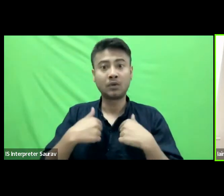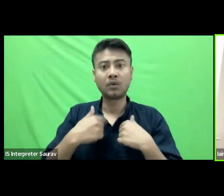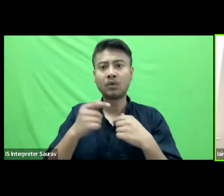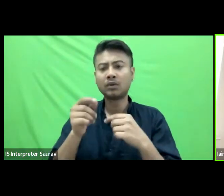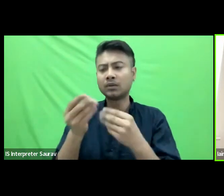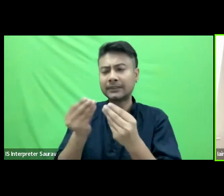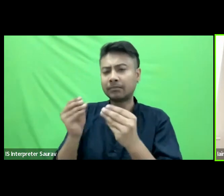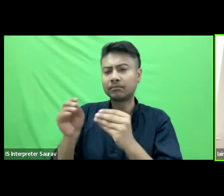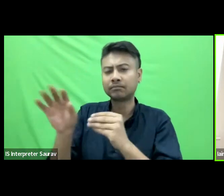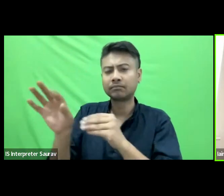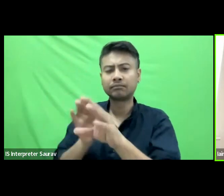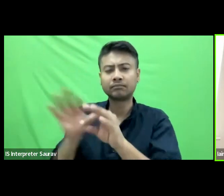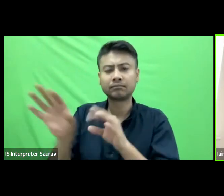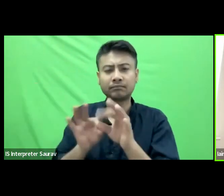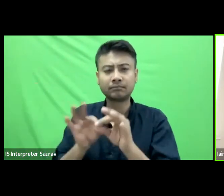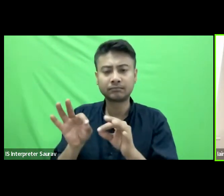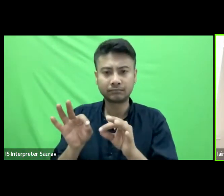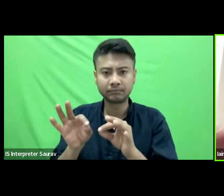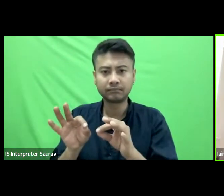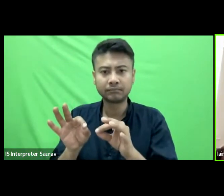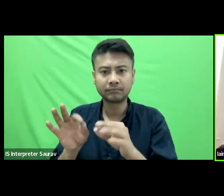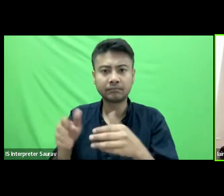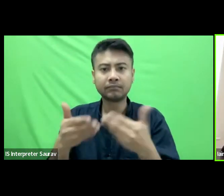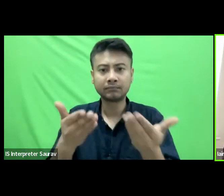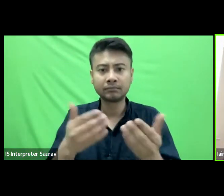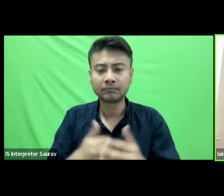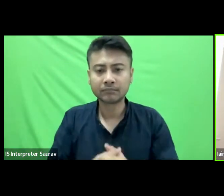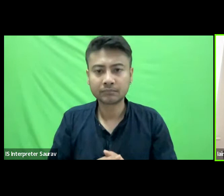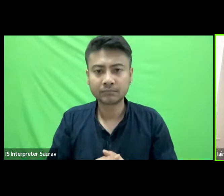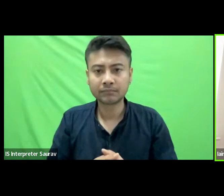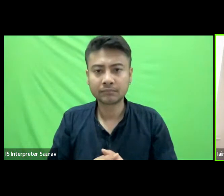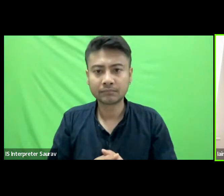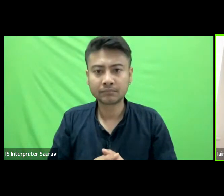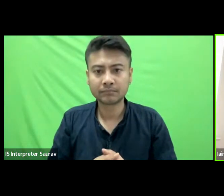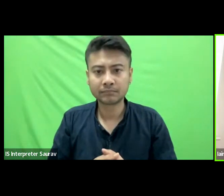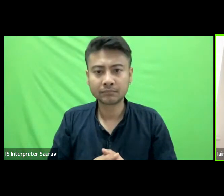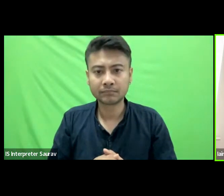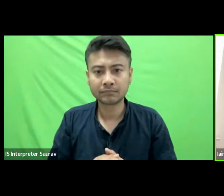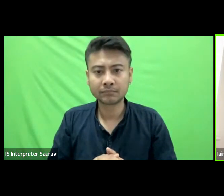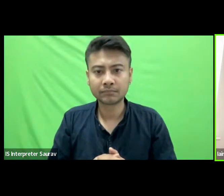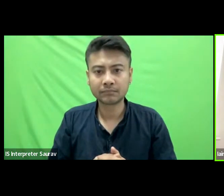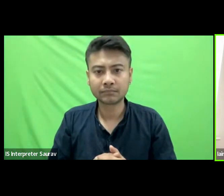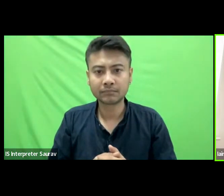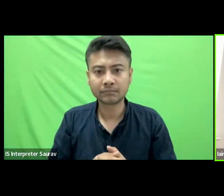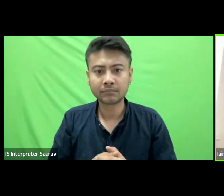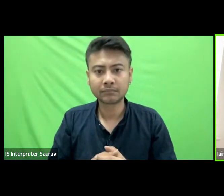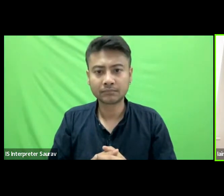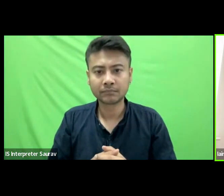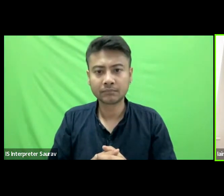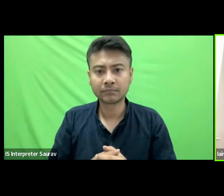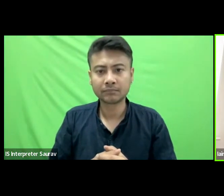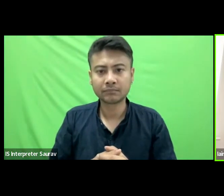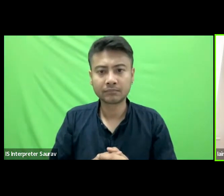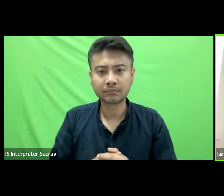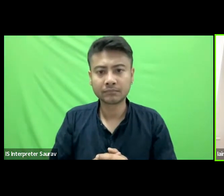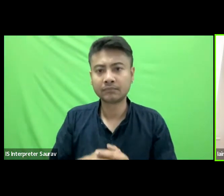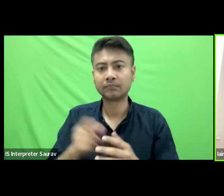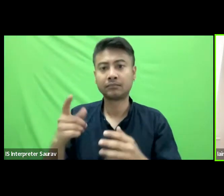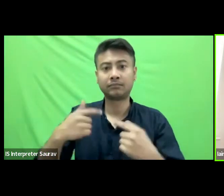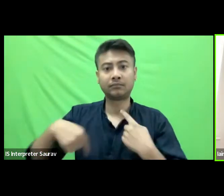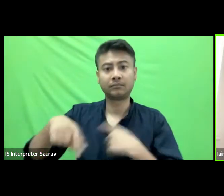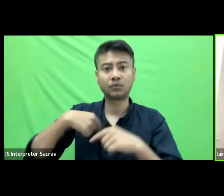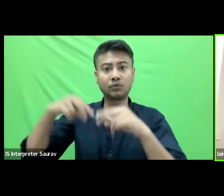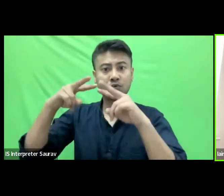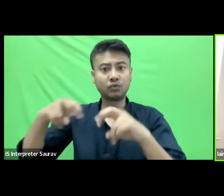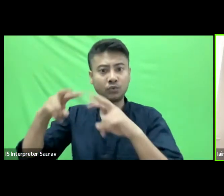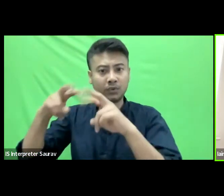So in Varanasi in India, which was one of our 6 case study cities on the 80-20-30 research,